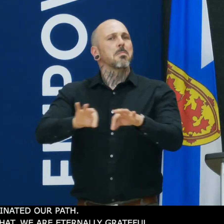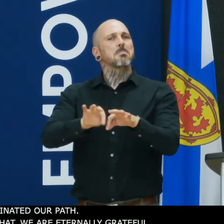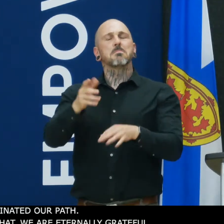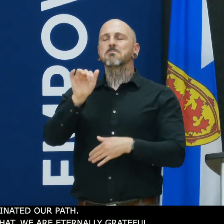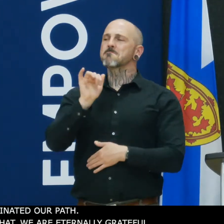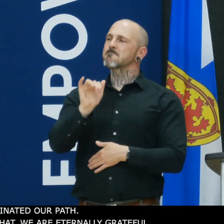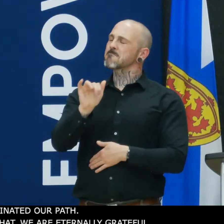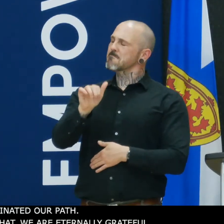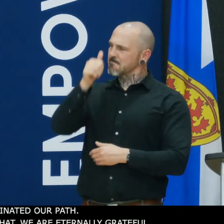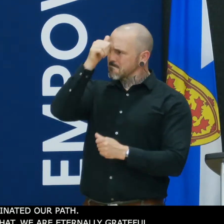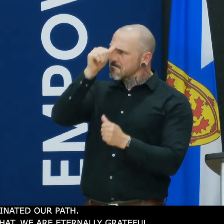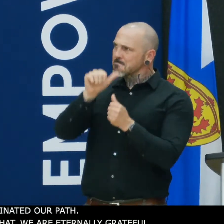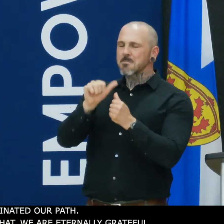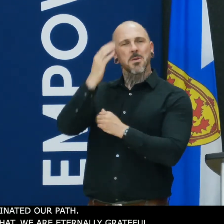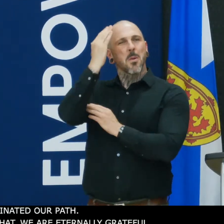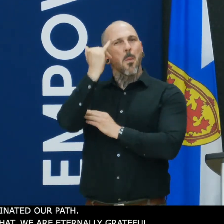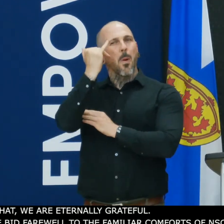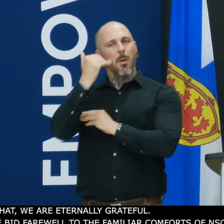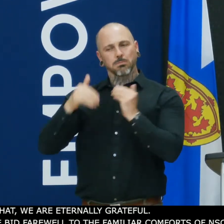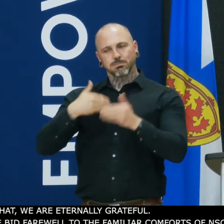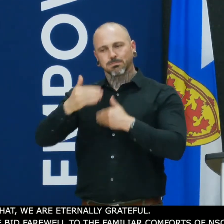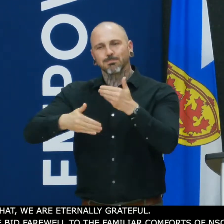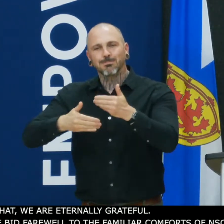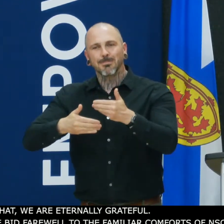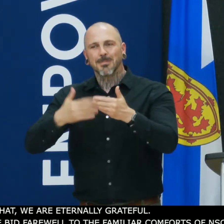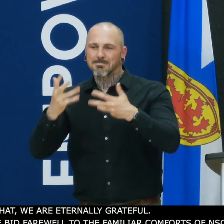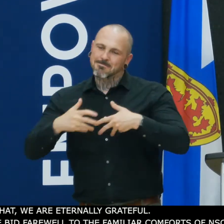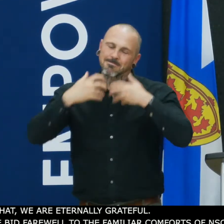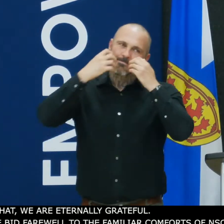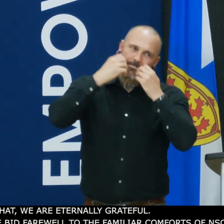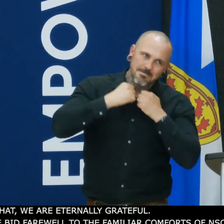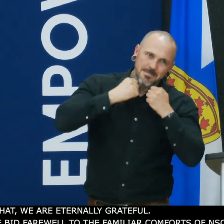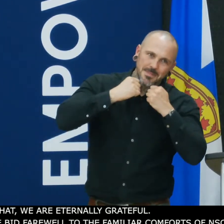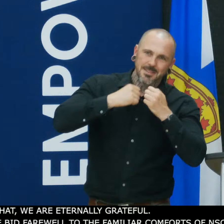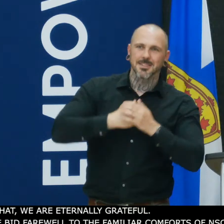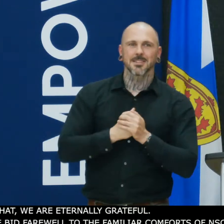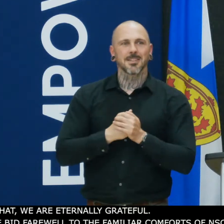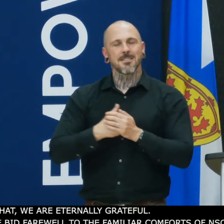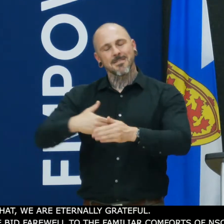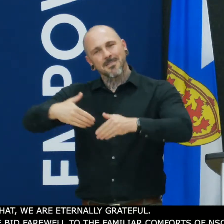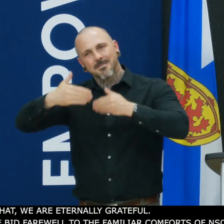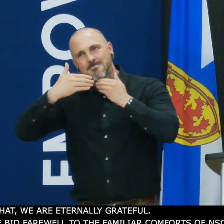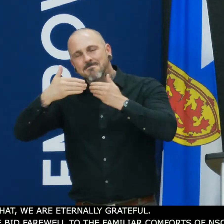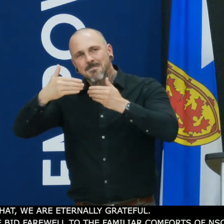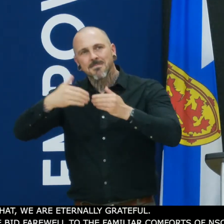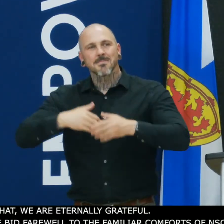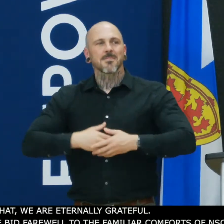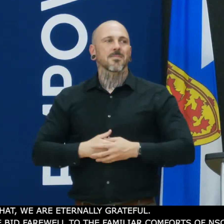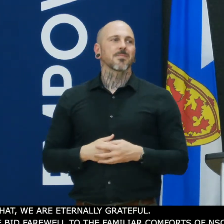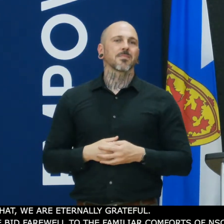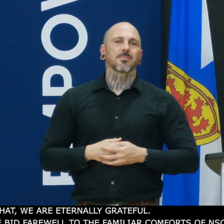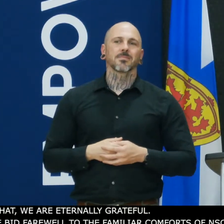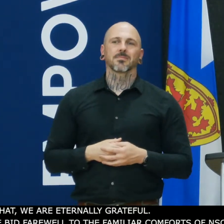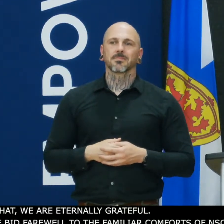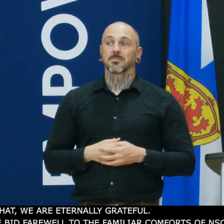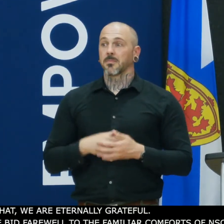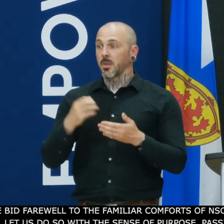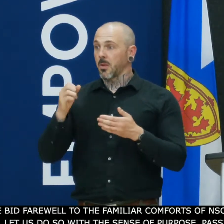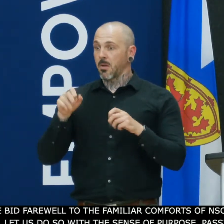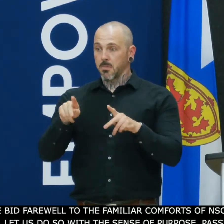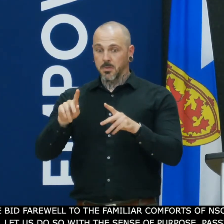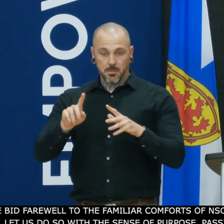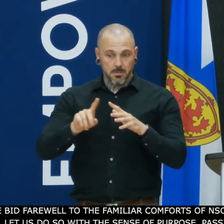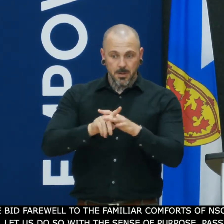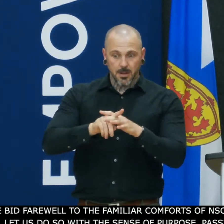sense of purpose, passion, and above all, gratitude. Let us seize every opportunity that comes